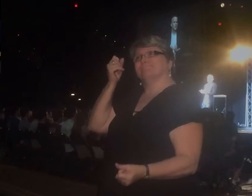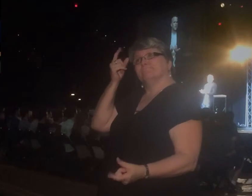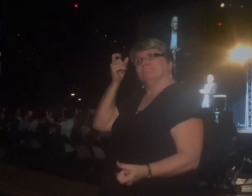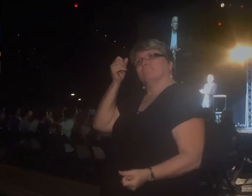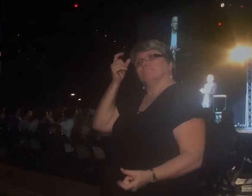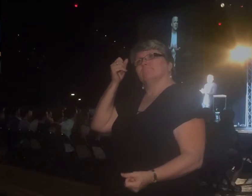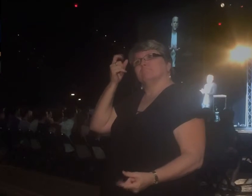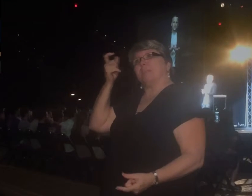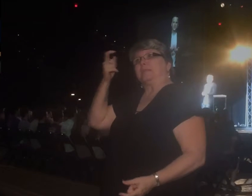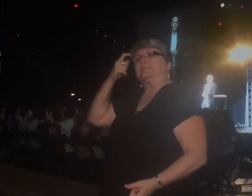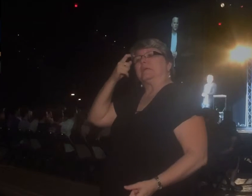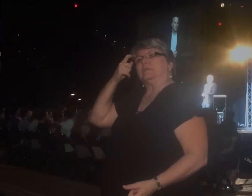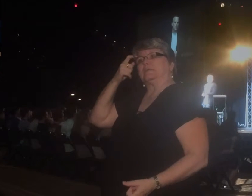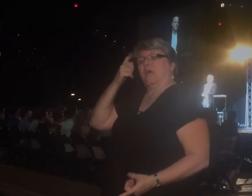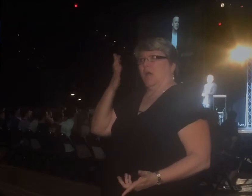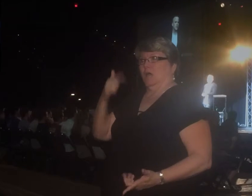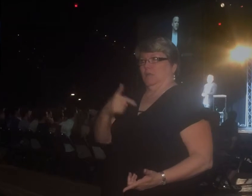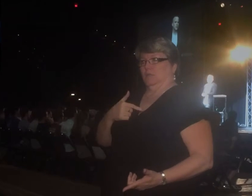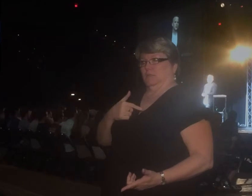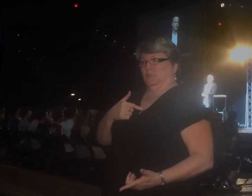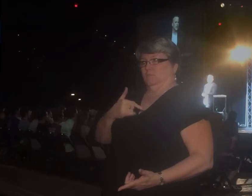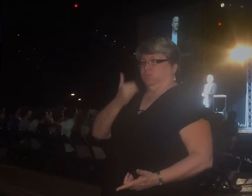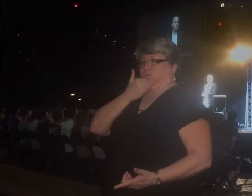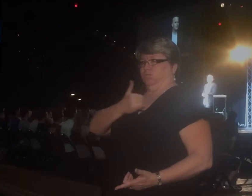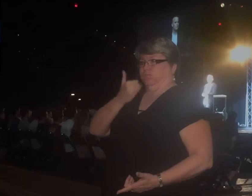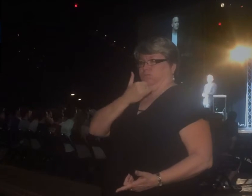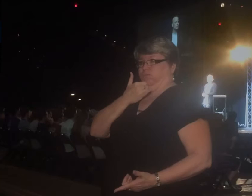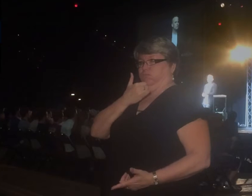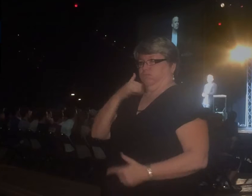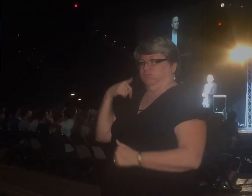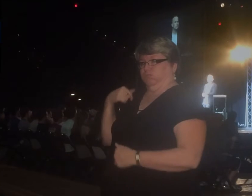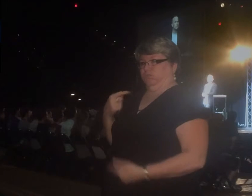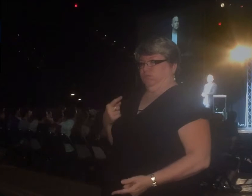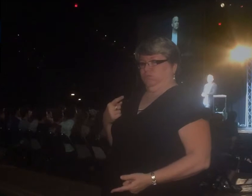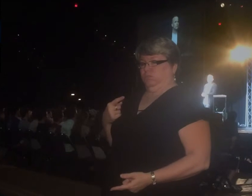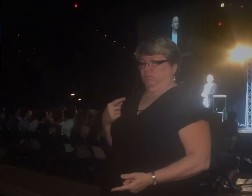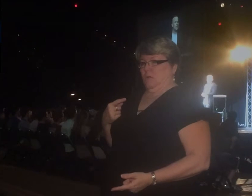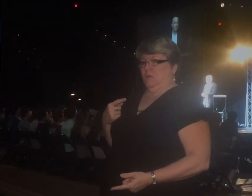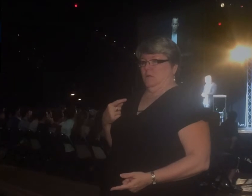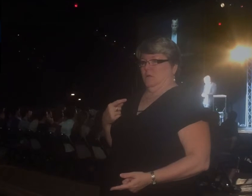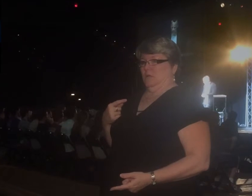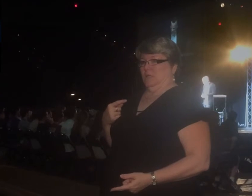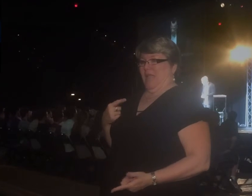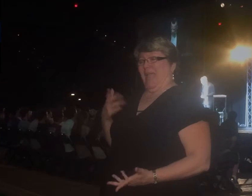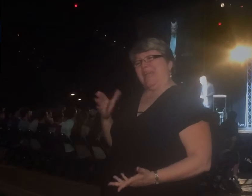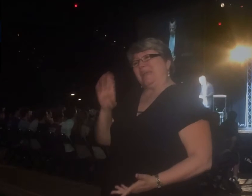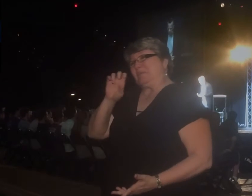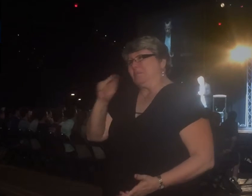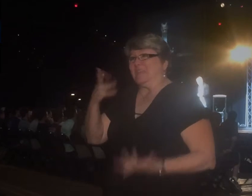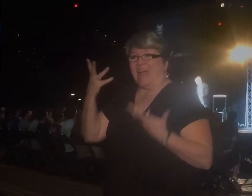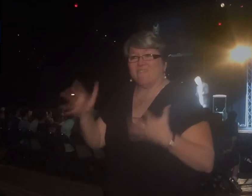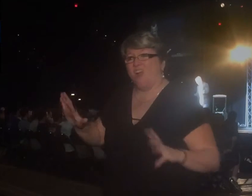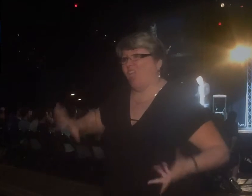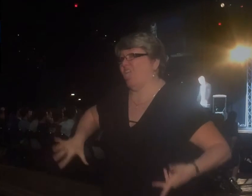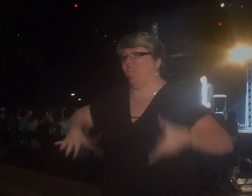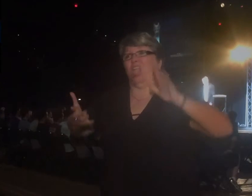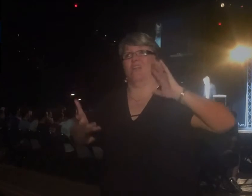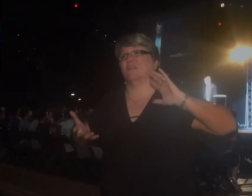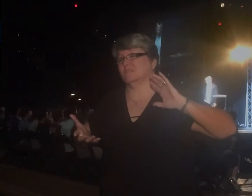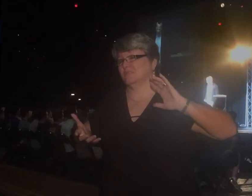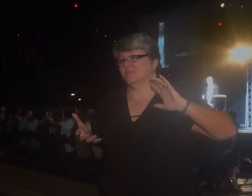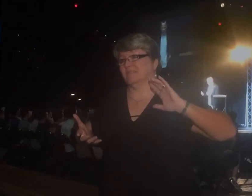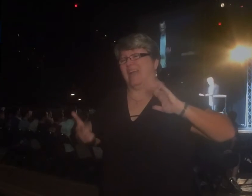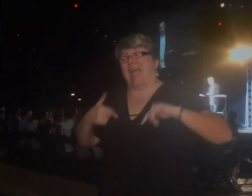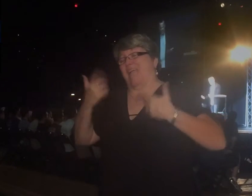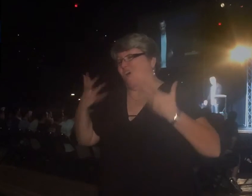of us hear that and it makes sense. And so many of us have fallen so far short of that. And you go, well, Ben, I've